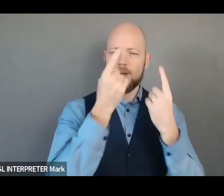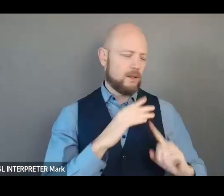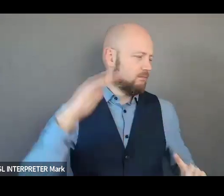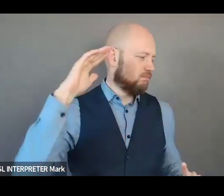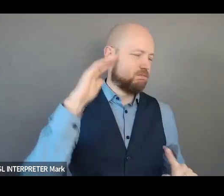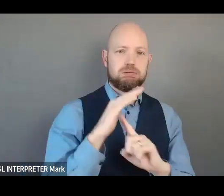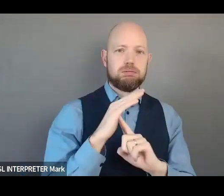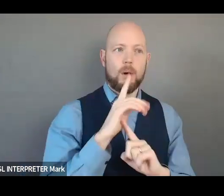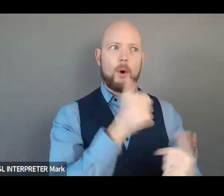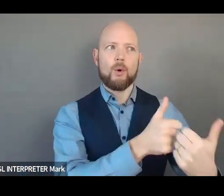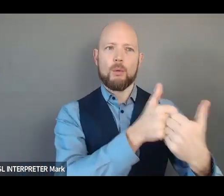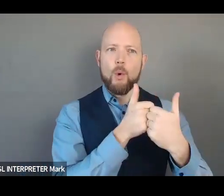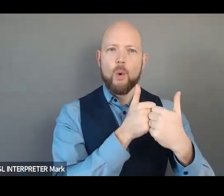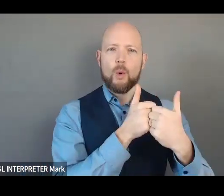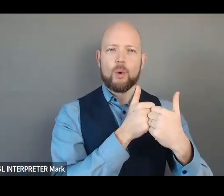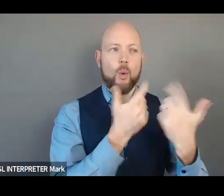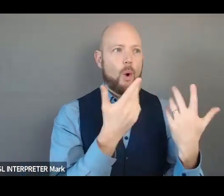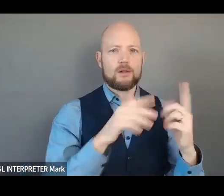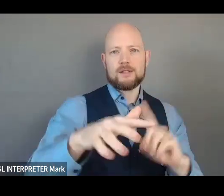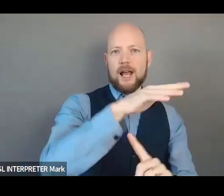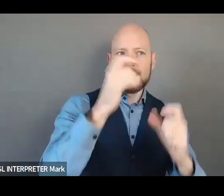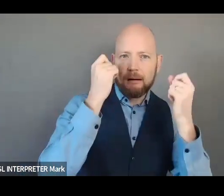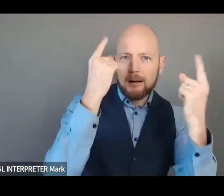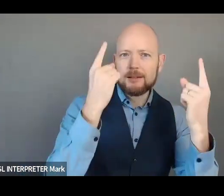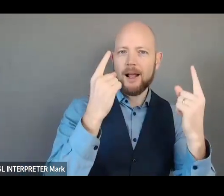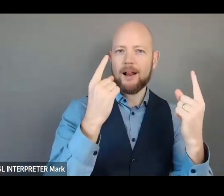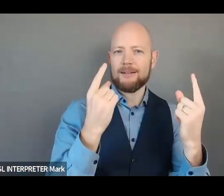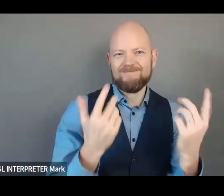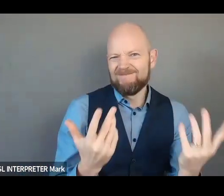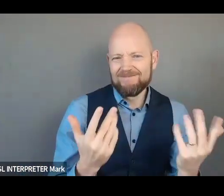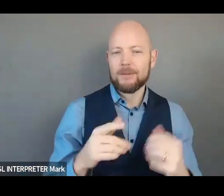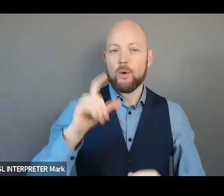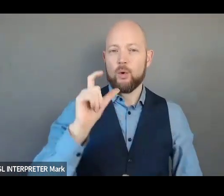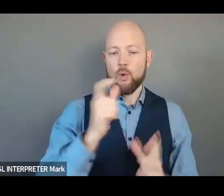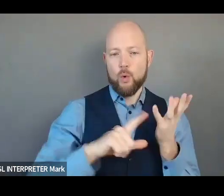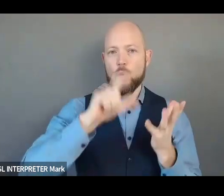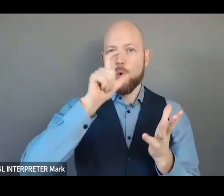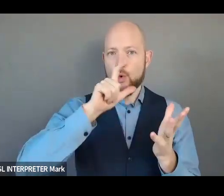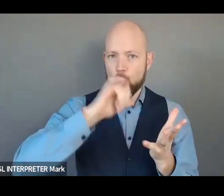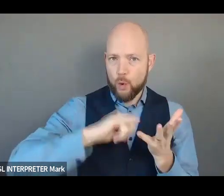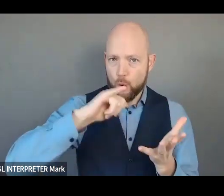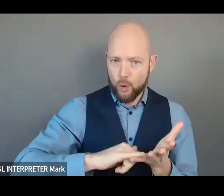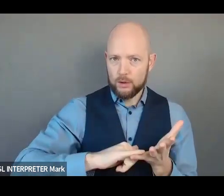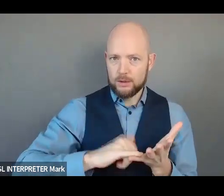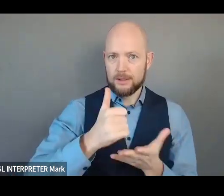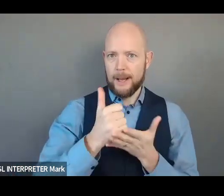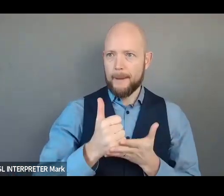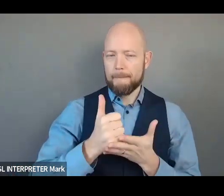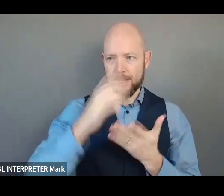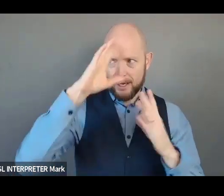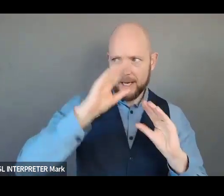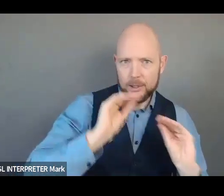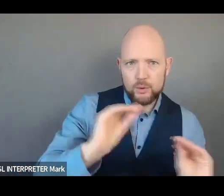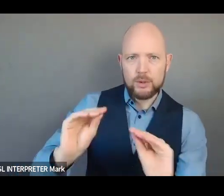in that context, I think the caucus has done some great work. And the second introductory remark that I want to make is